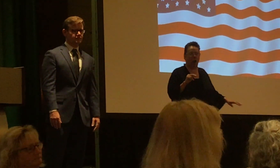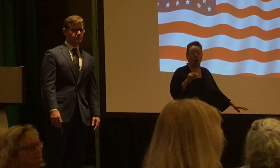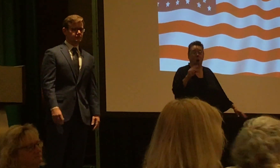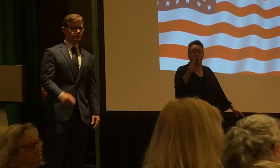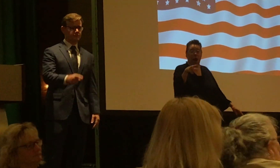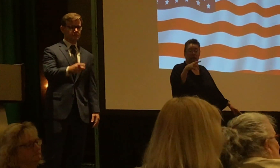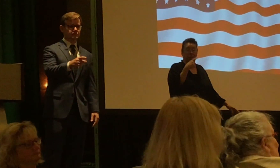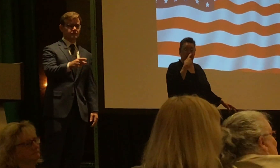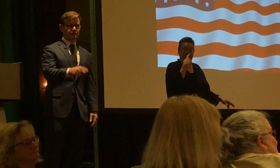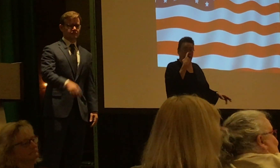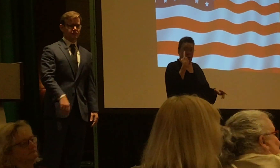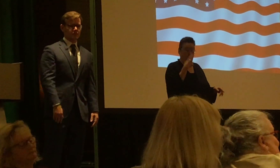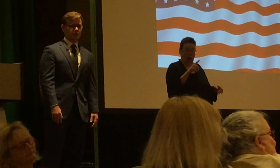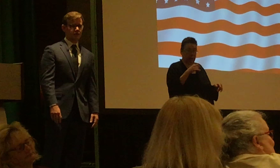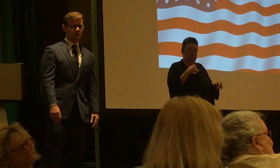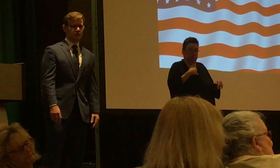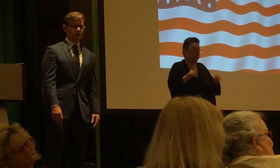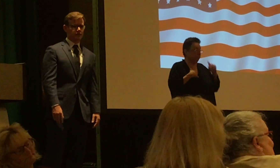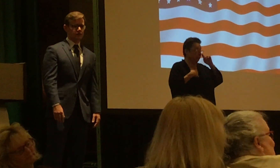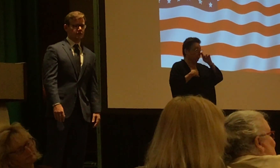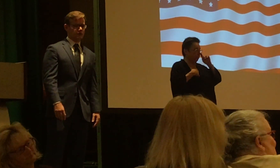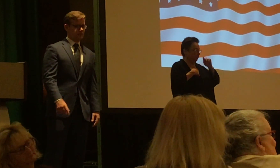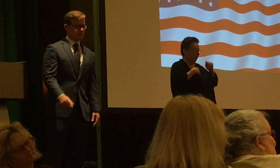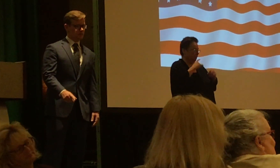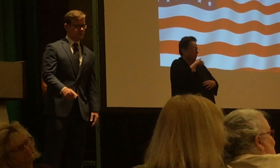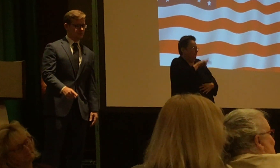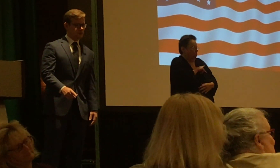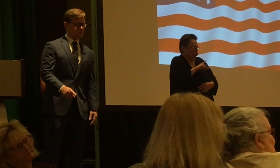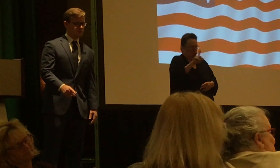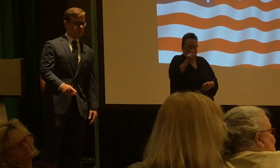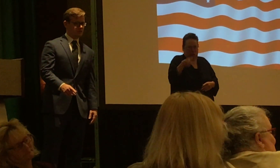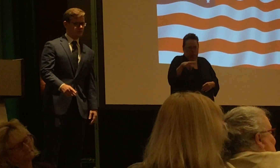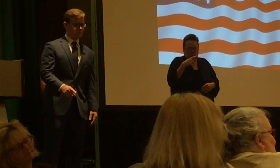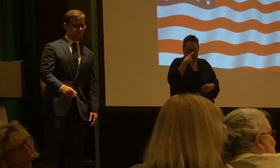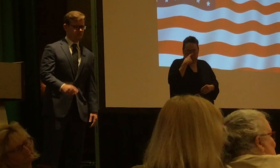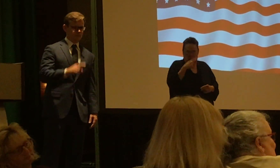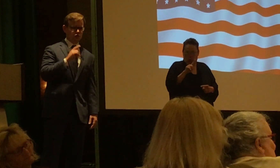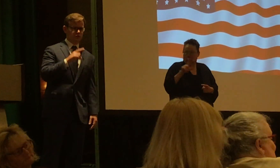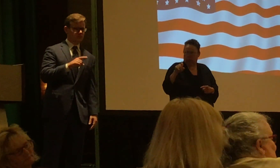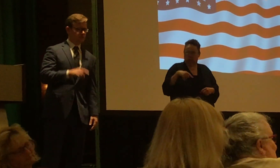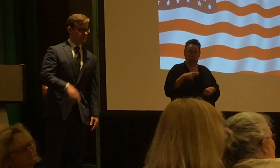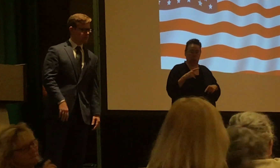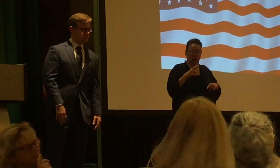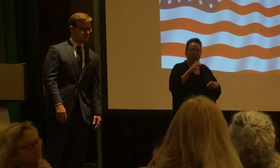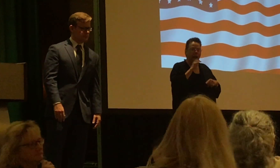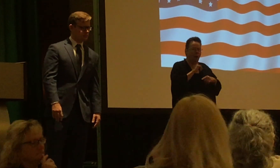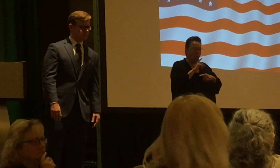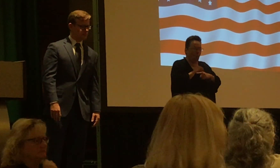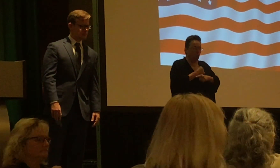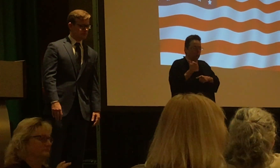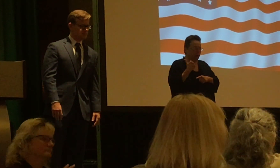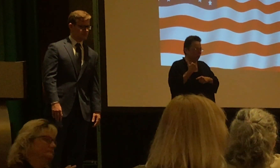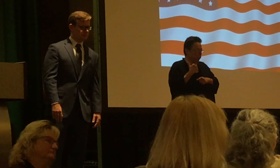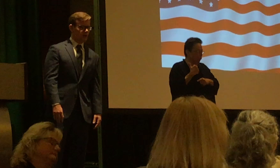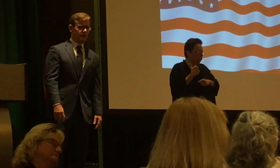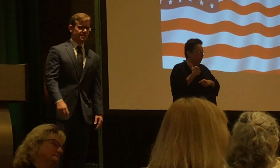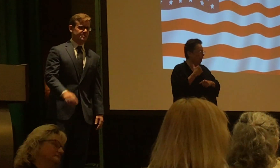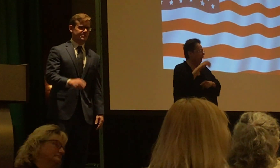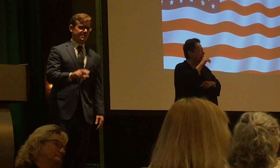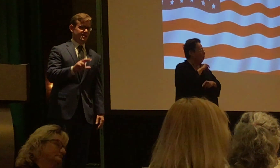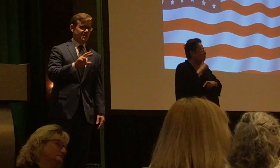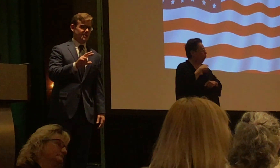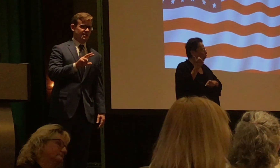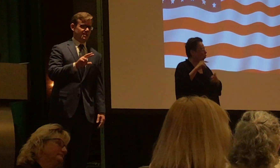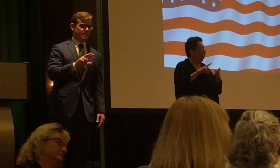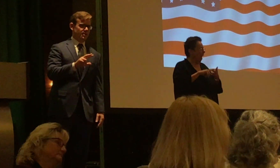I hope you don't mind personal question. How old are you, and is